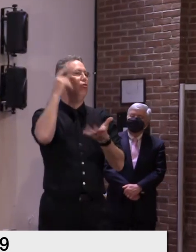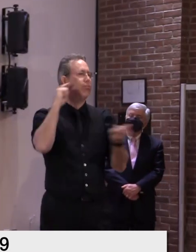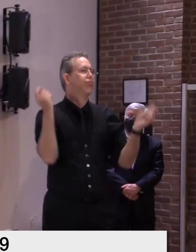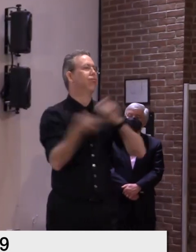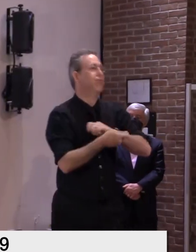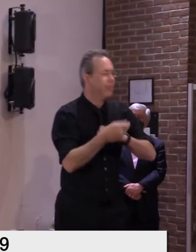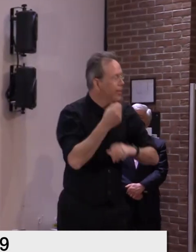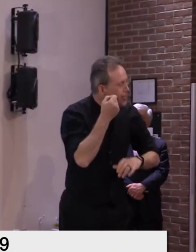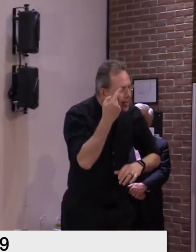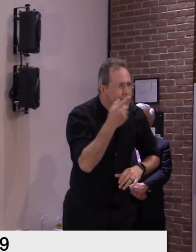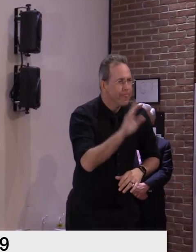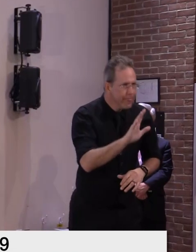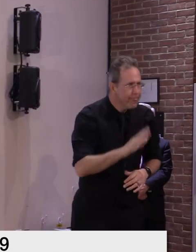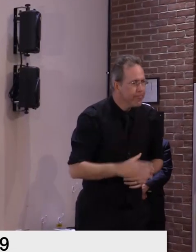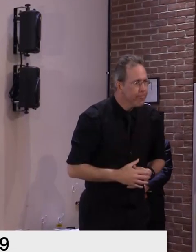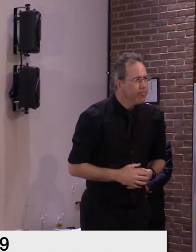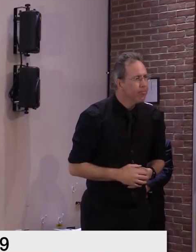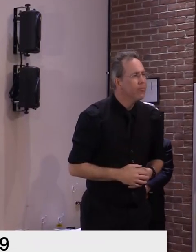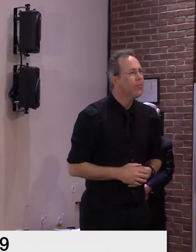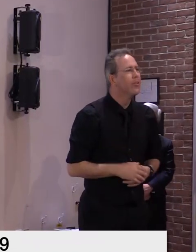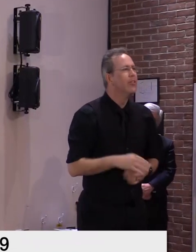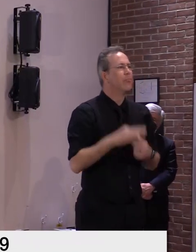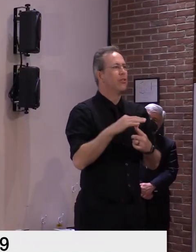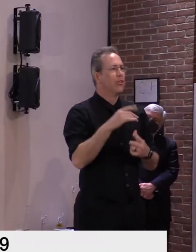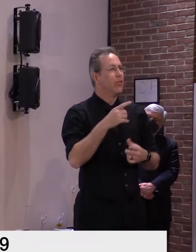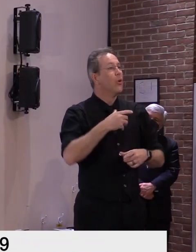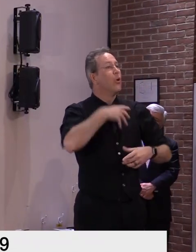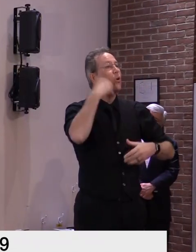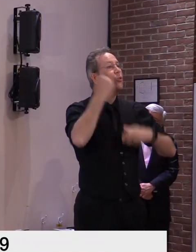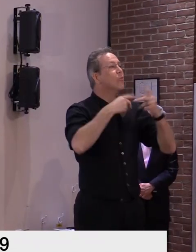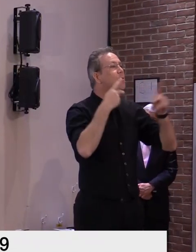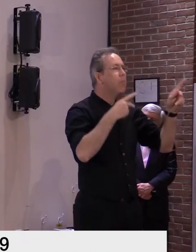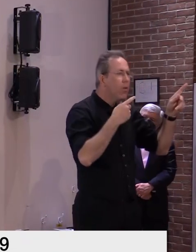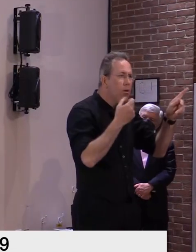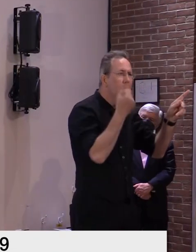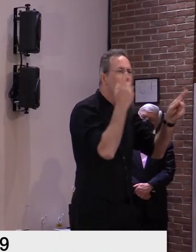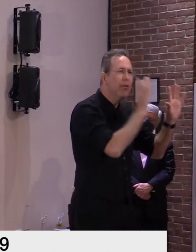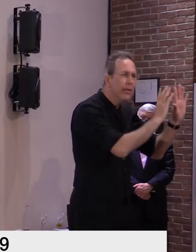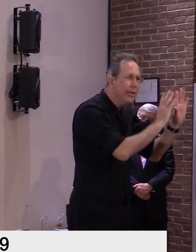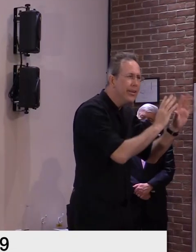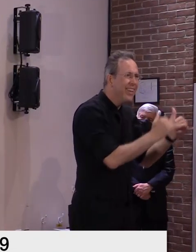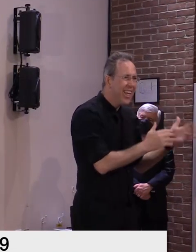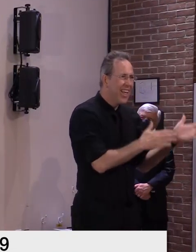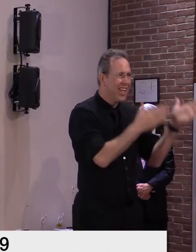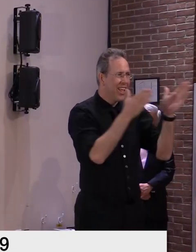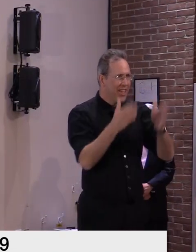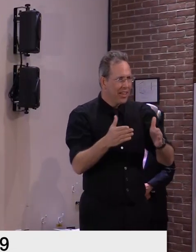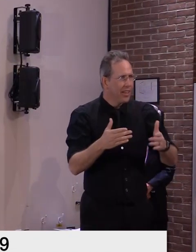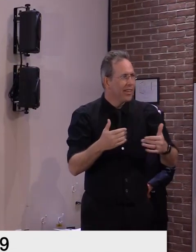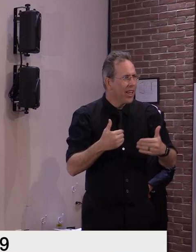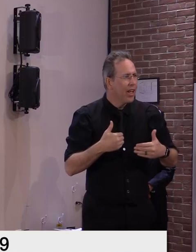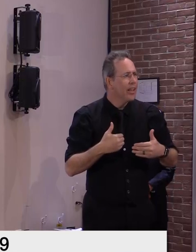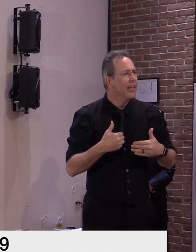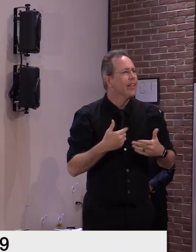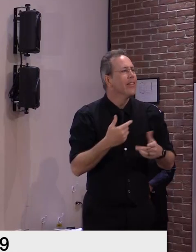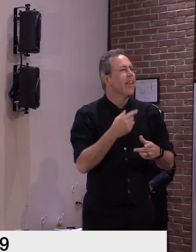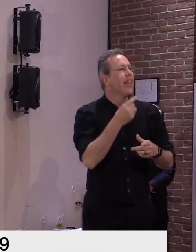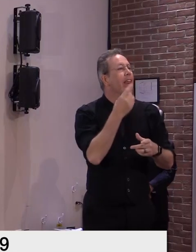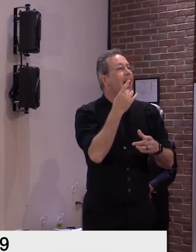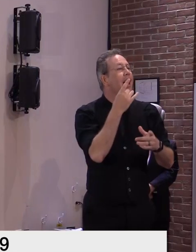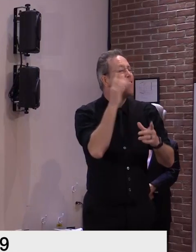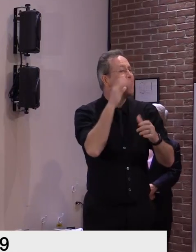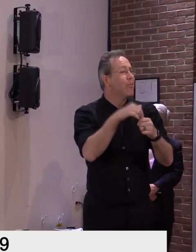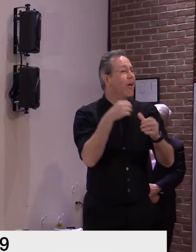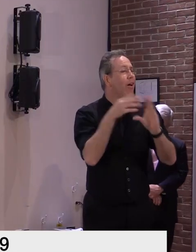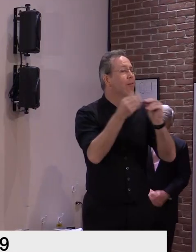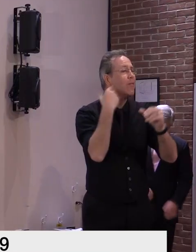and especially in the older populations. So now that we're seeing light at the end of the tunnel, it's time to emerge from that. We need to be